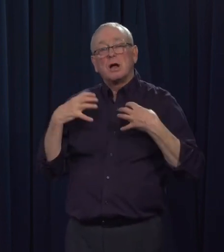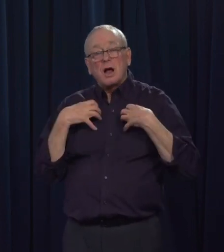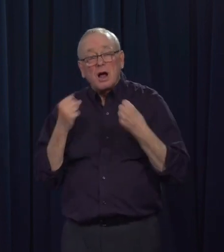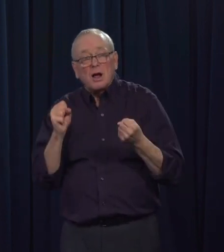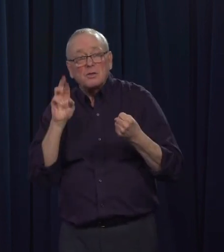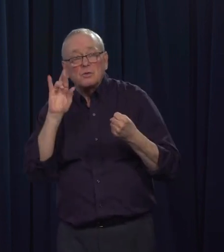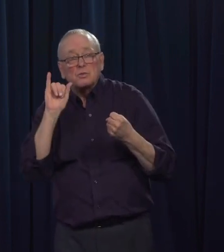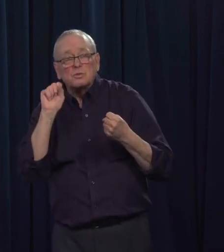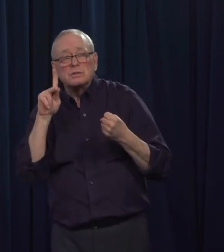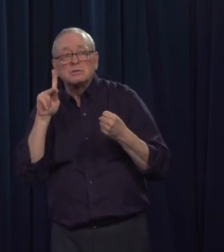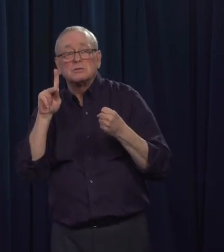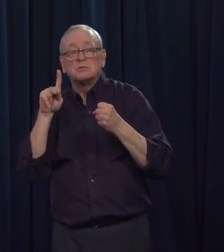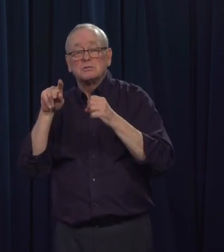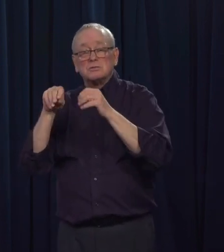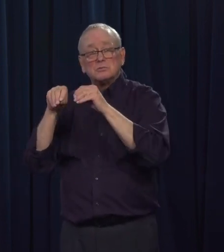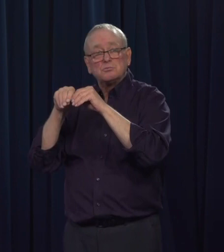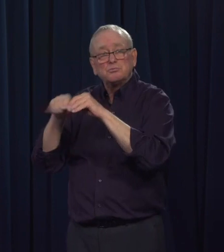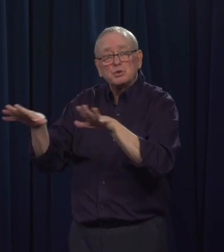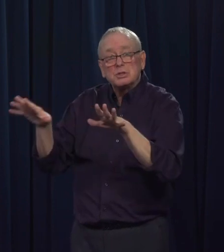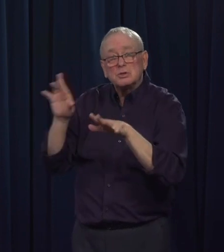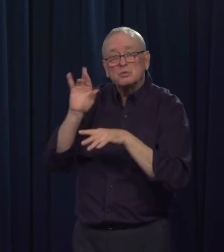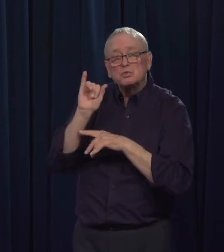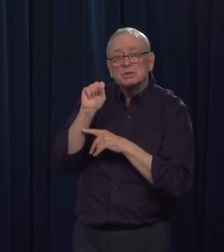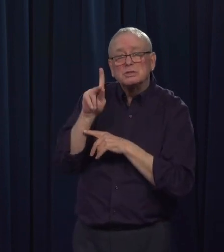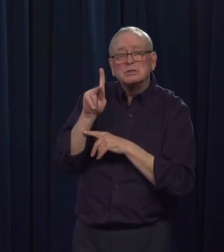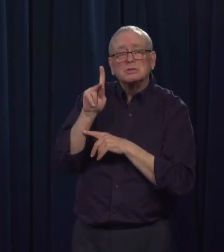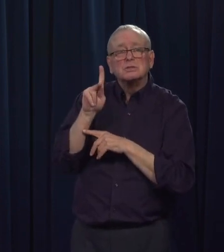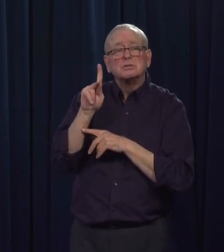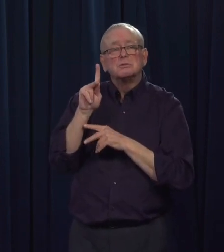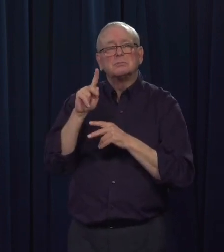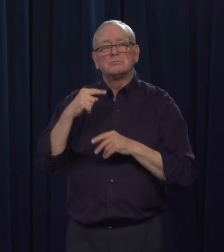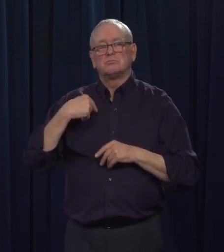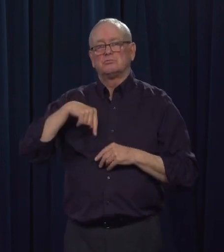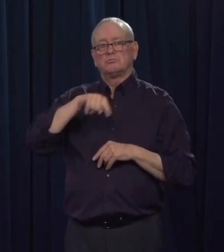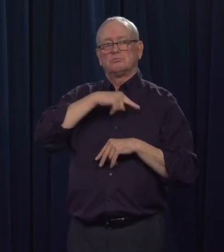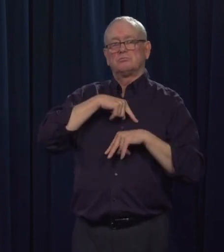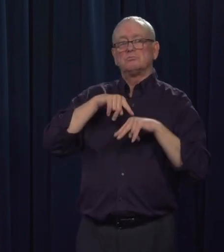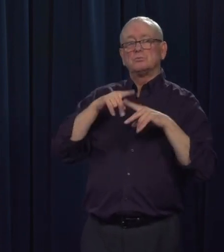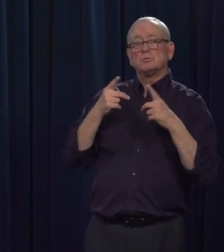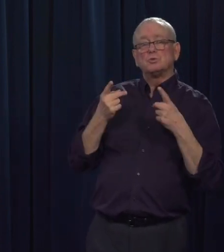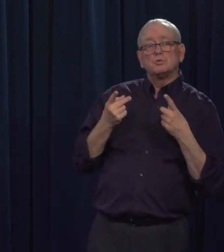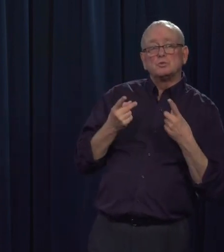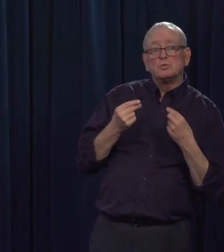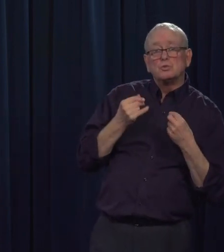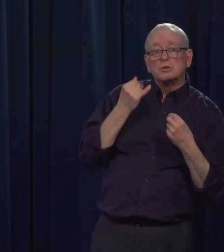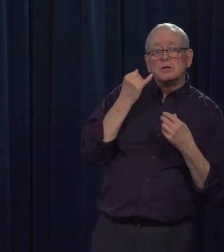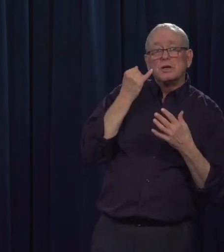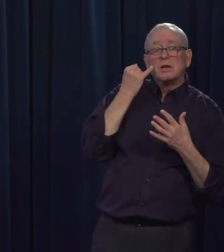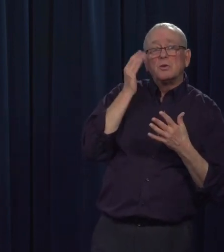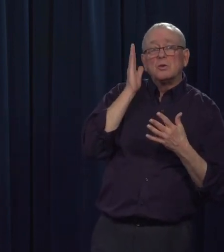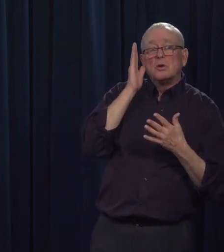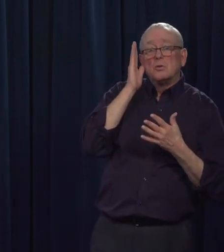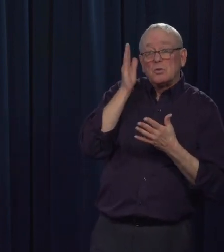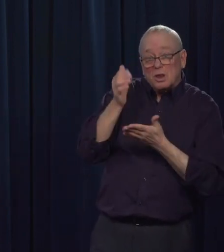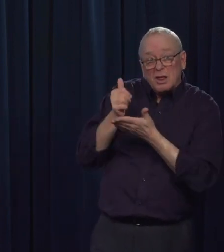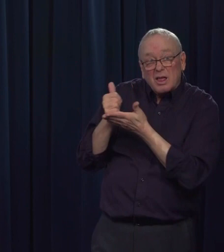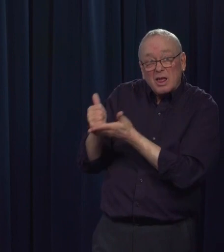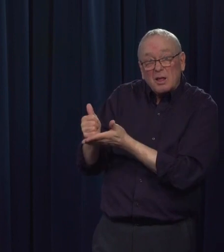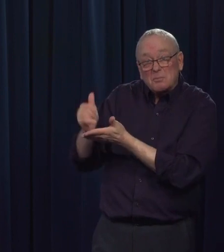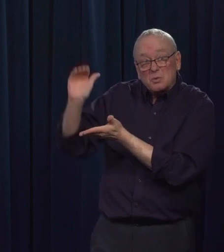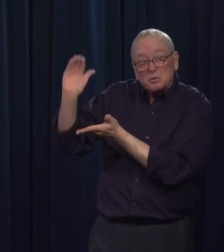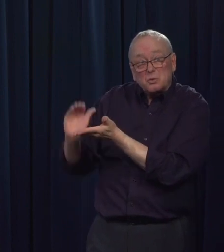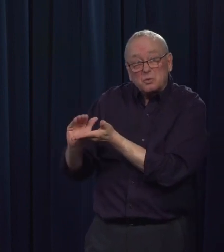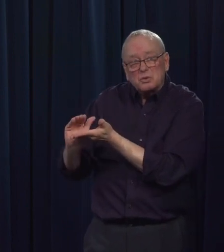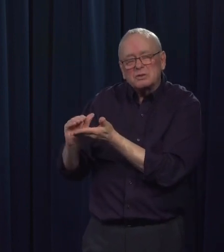the risks of the actions that we take and the impacts that suite of public health measures have on Albertans.